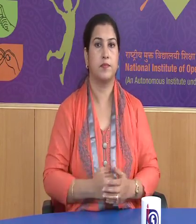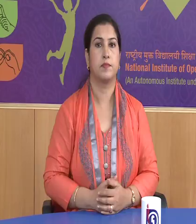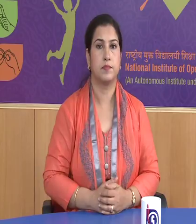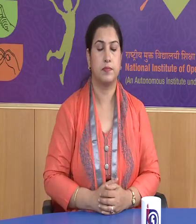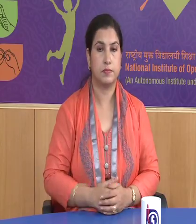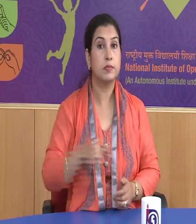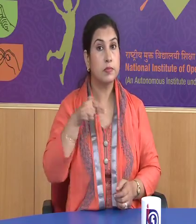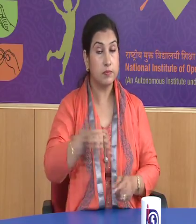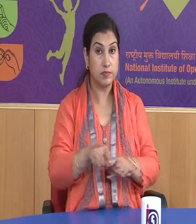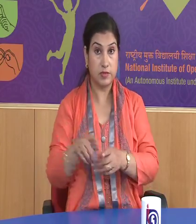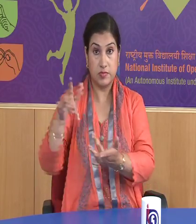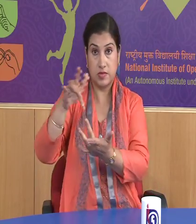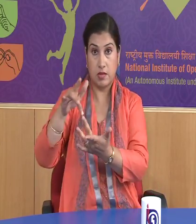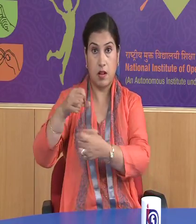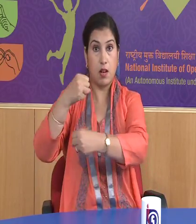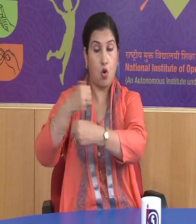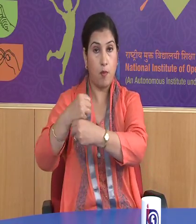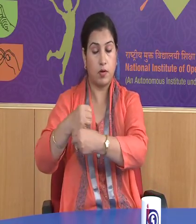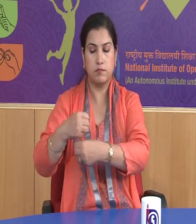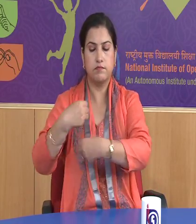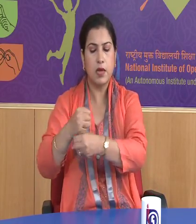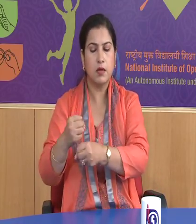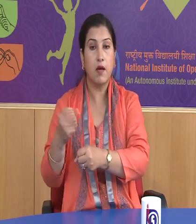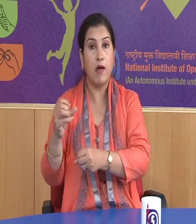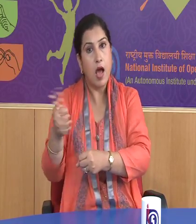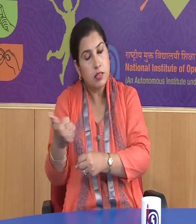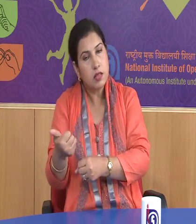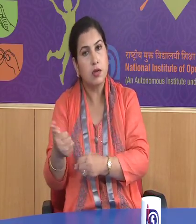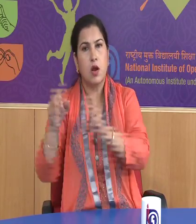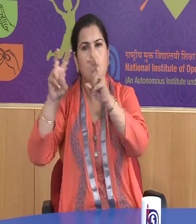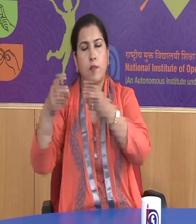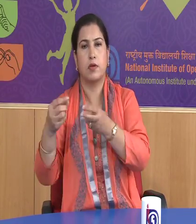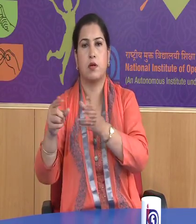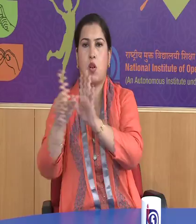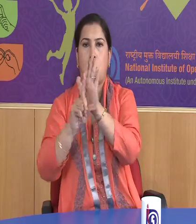the central government makes laws on some other subjects.